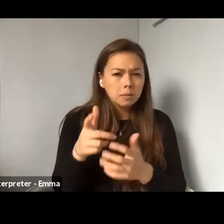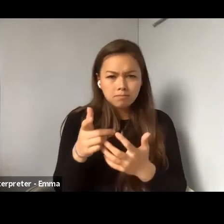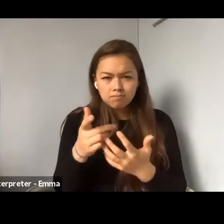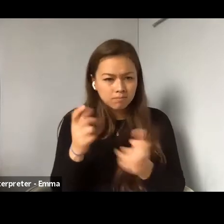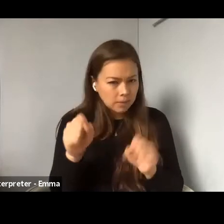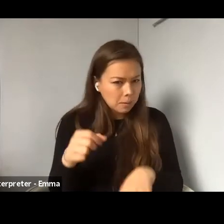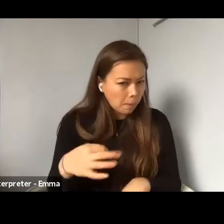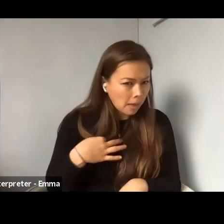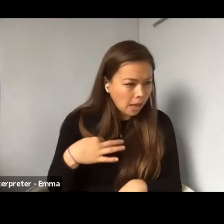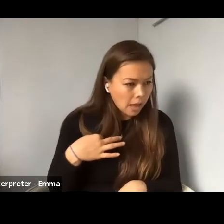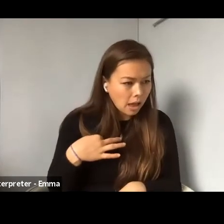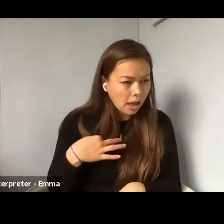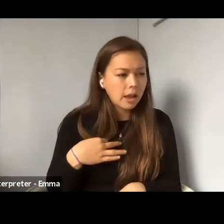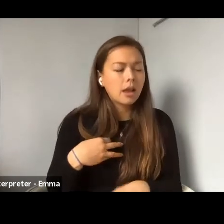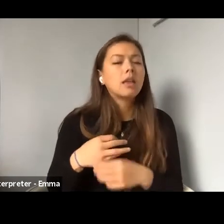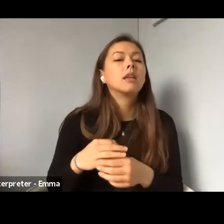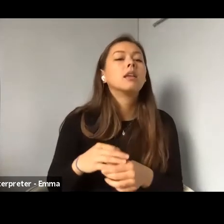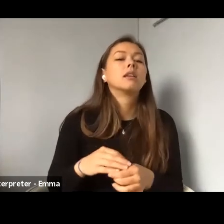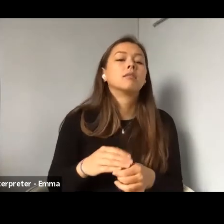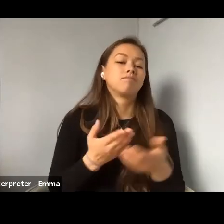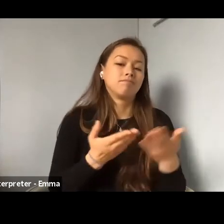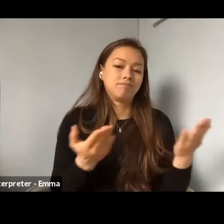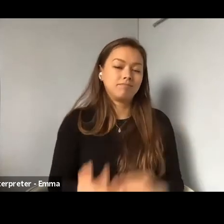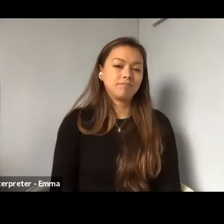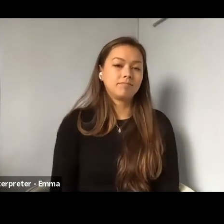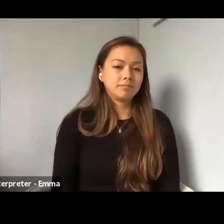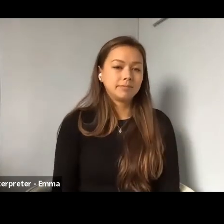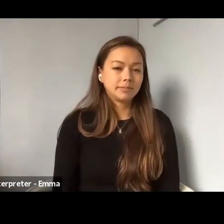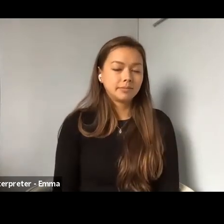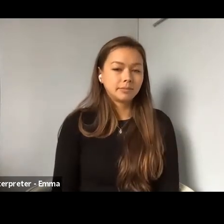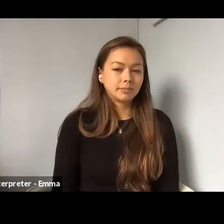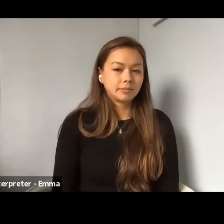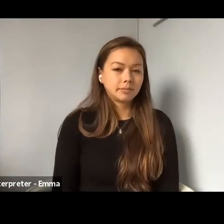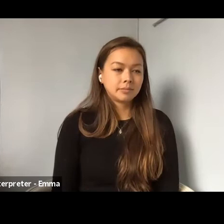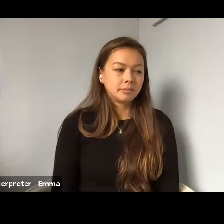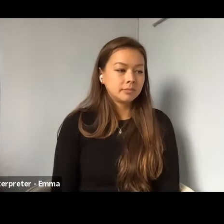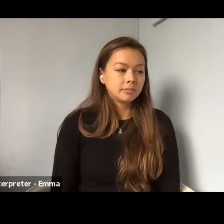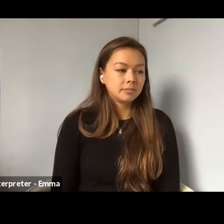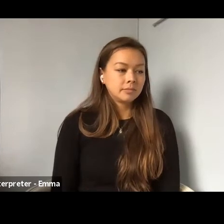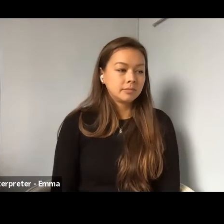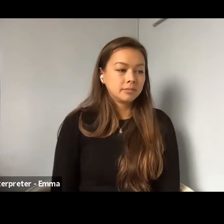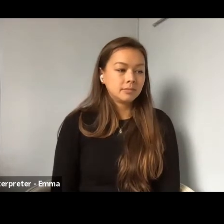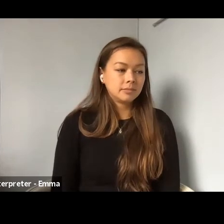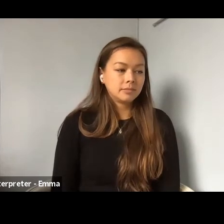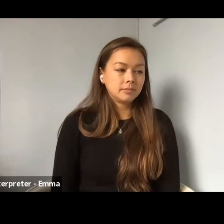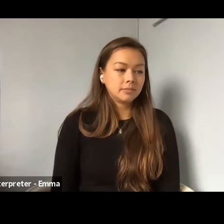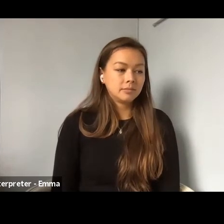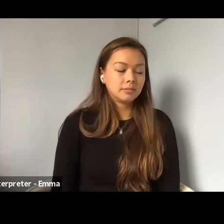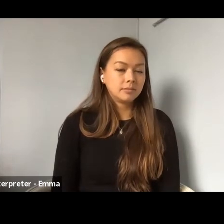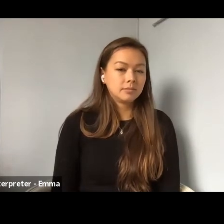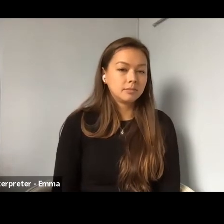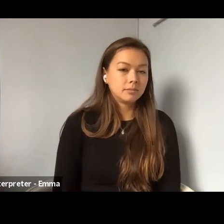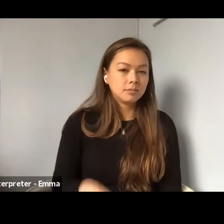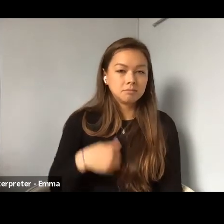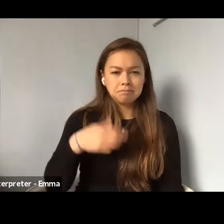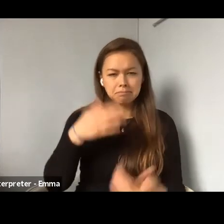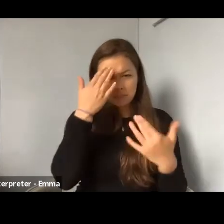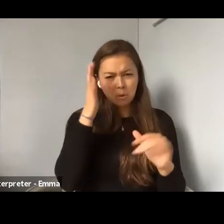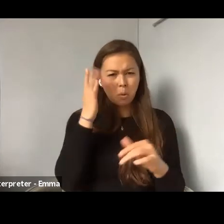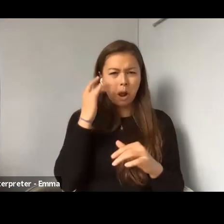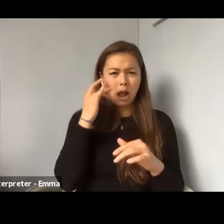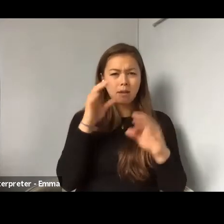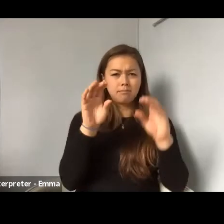program. So I don't know why this slide is looking all weird, but